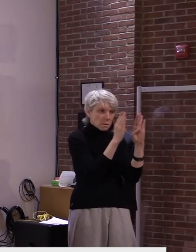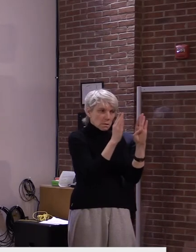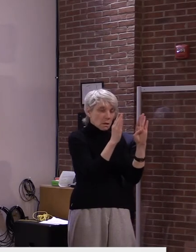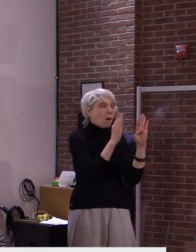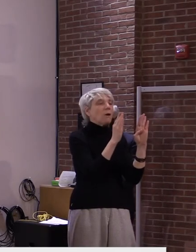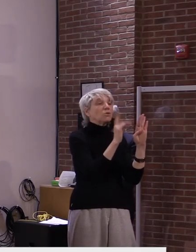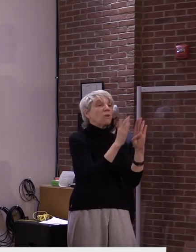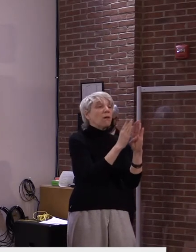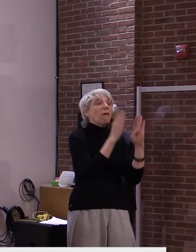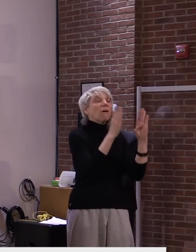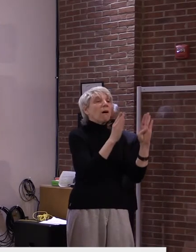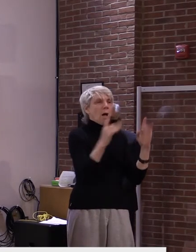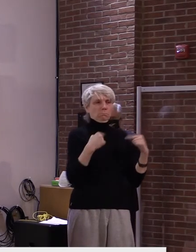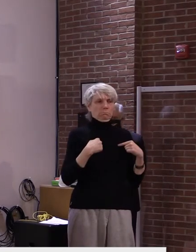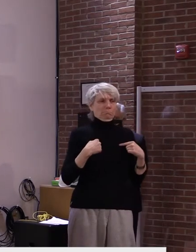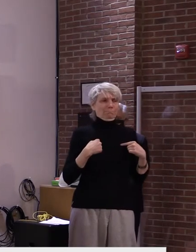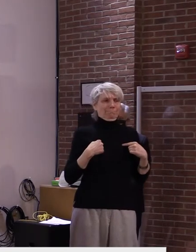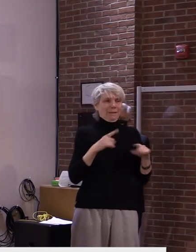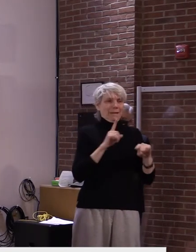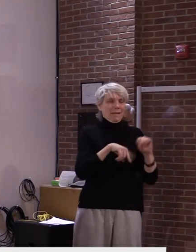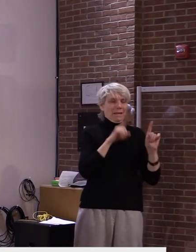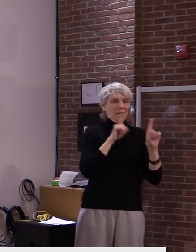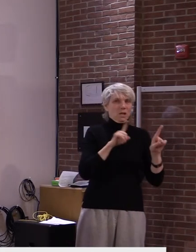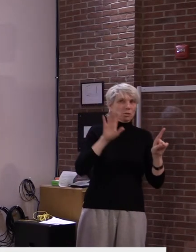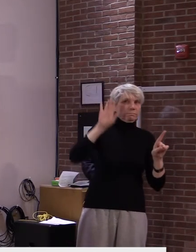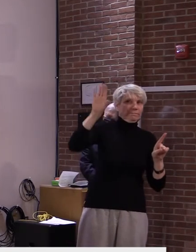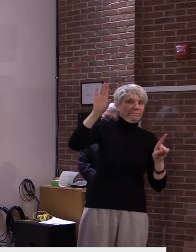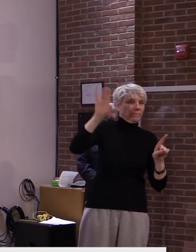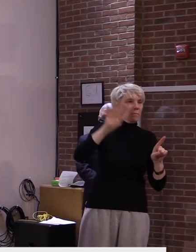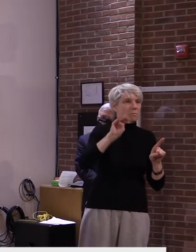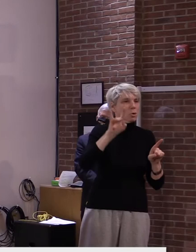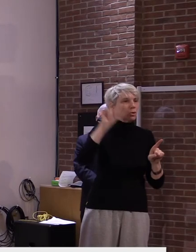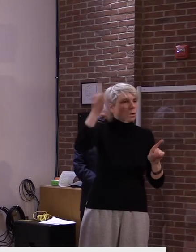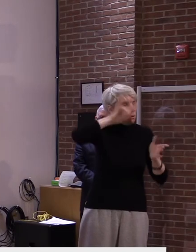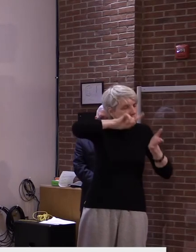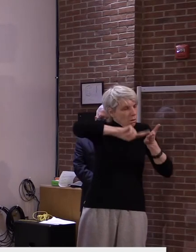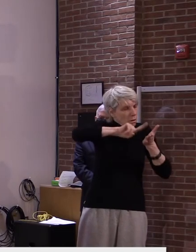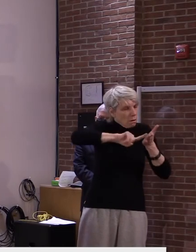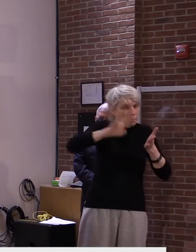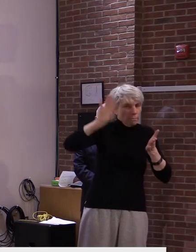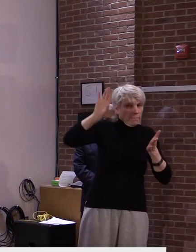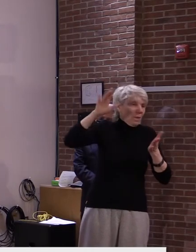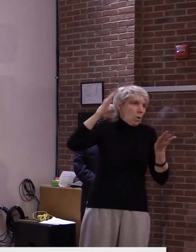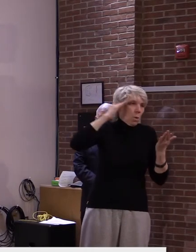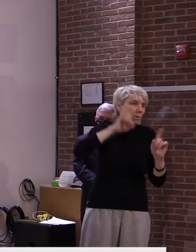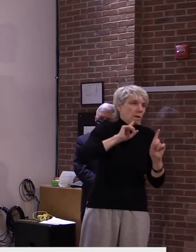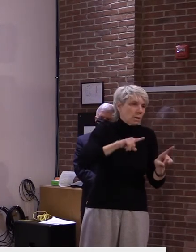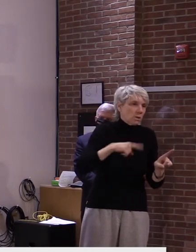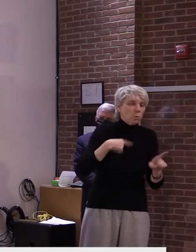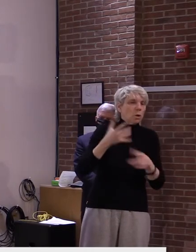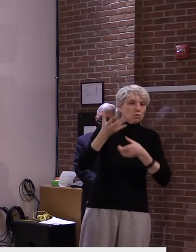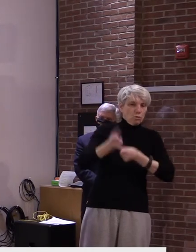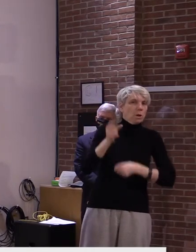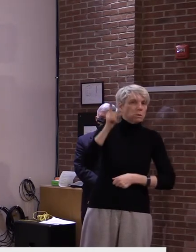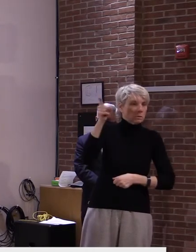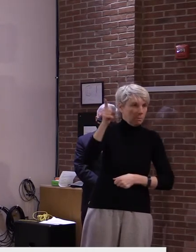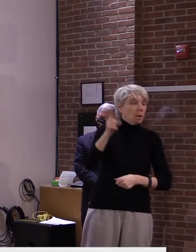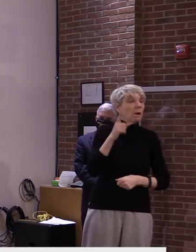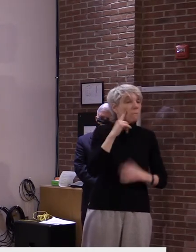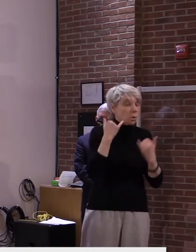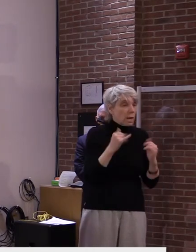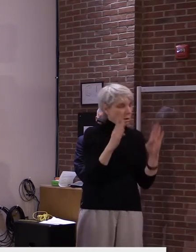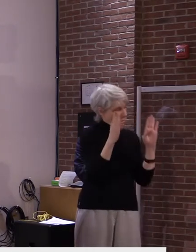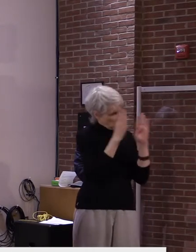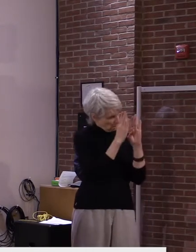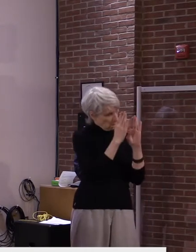specific scientific question based on all the research that went on in their vaccine. So we will rely on that range,